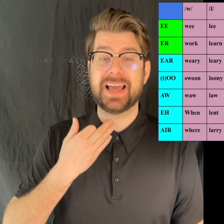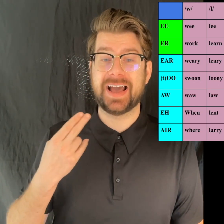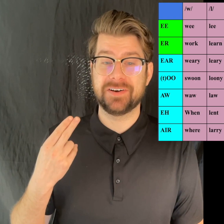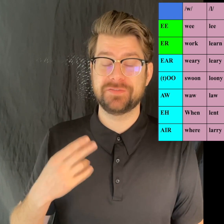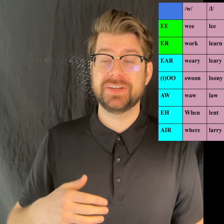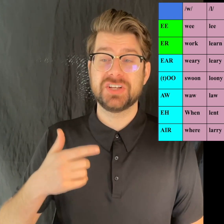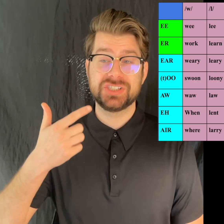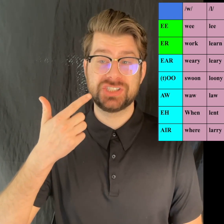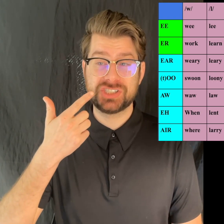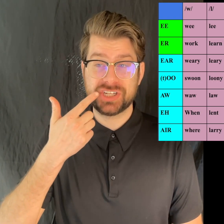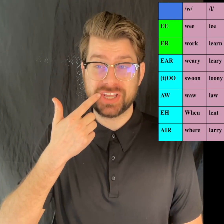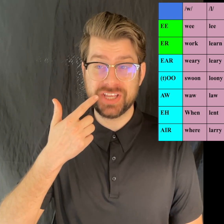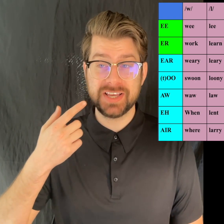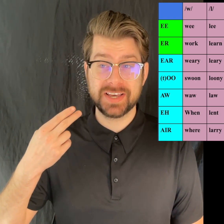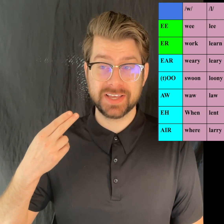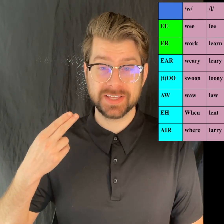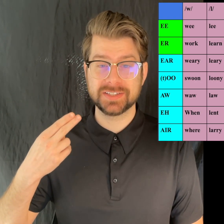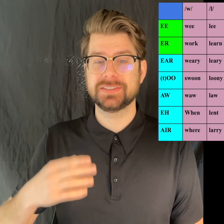have chic,